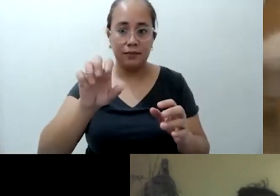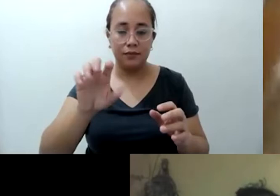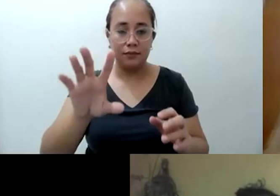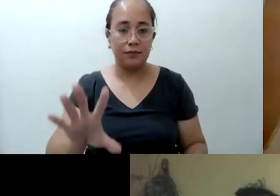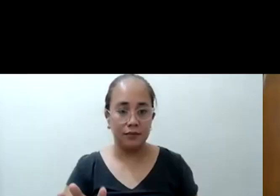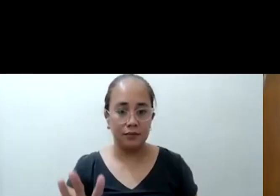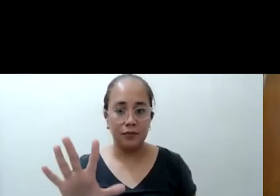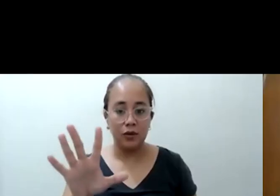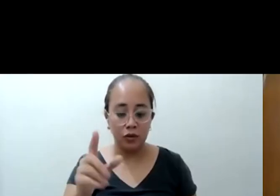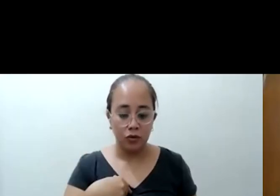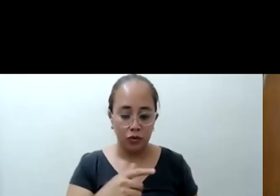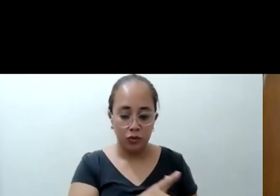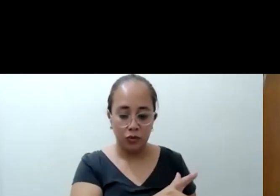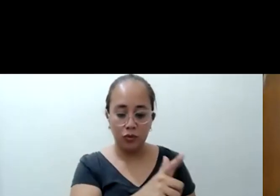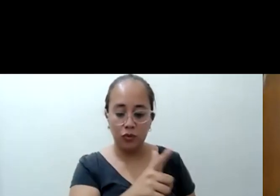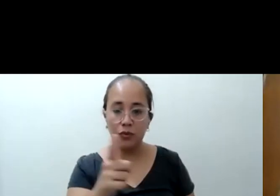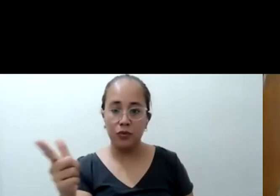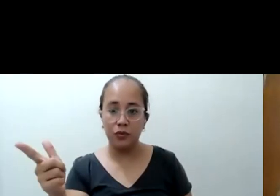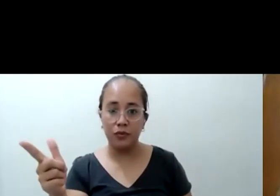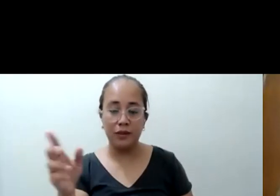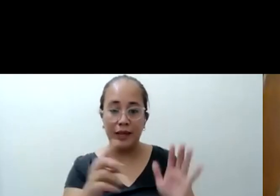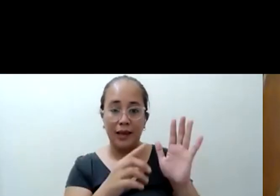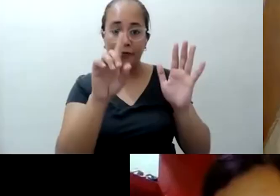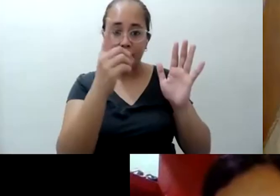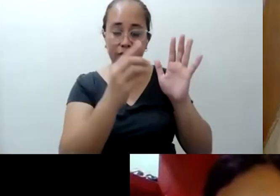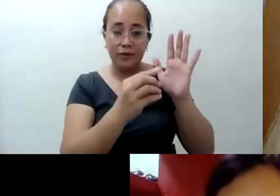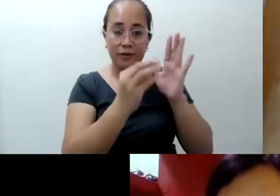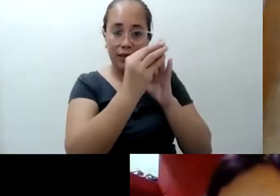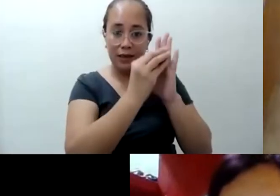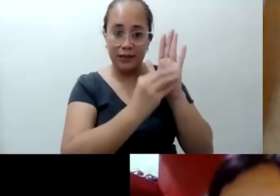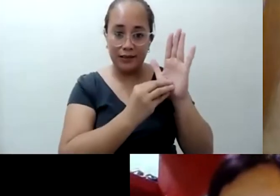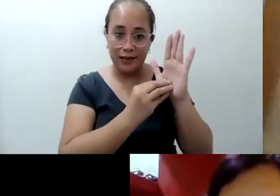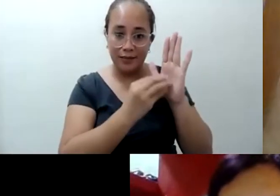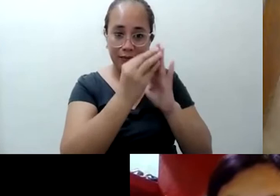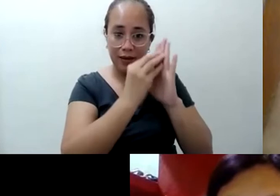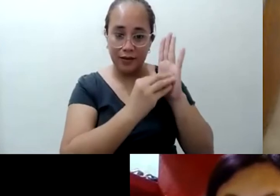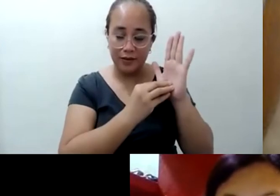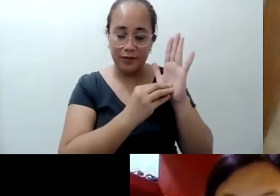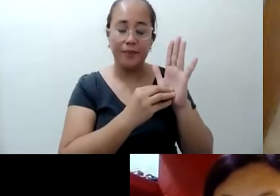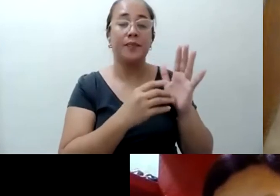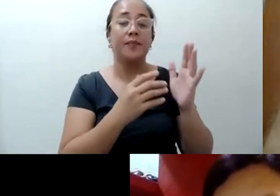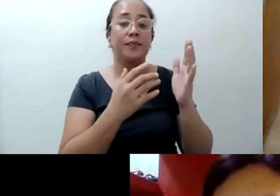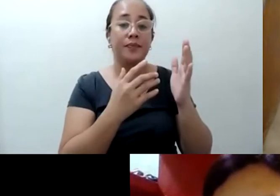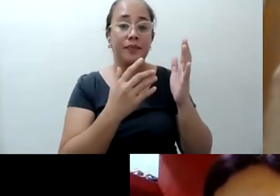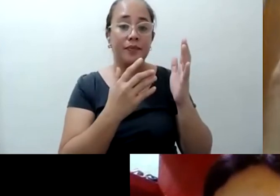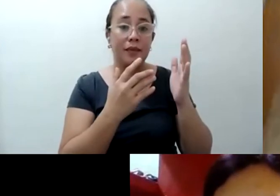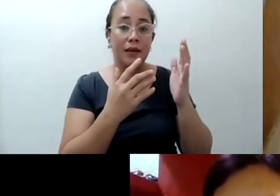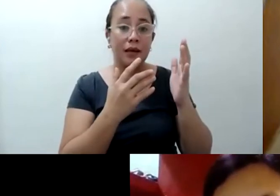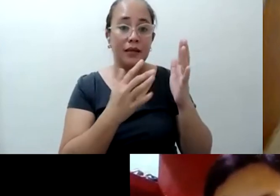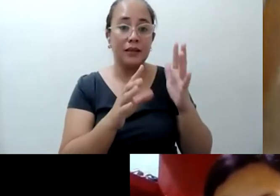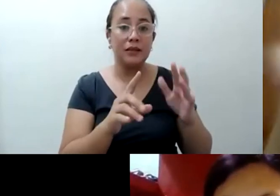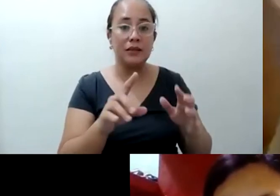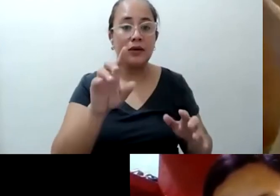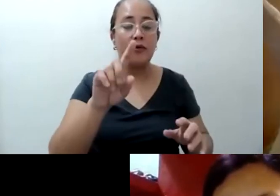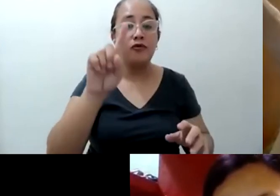your ordering of hand shapes? And let's go through the first four hand